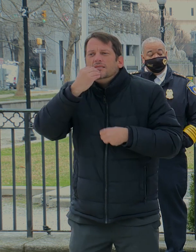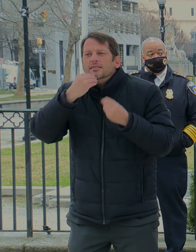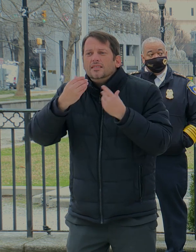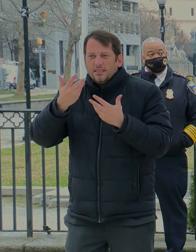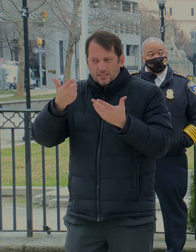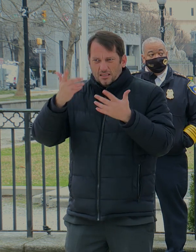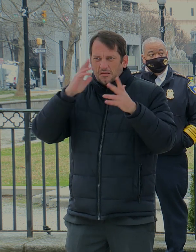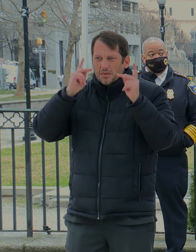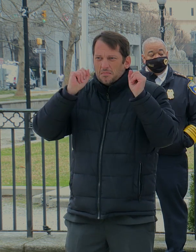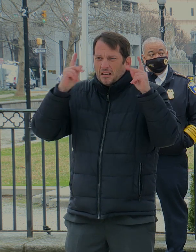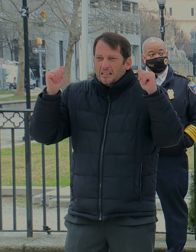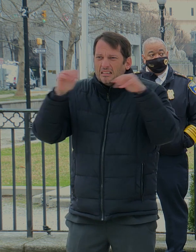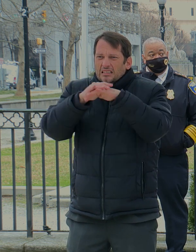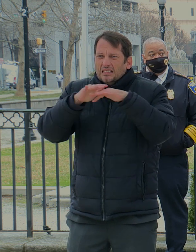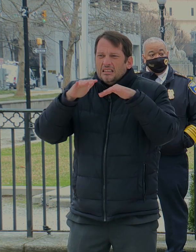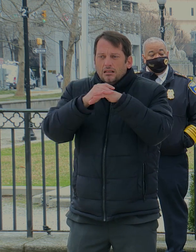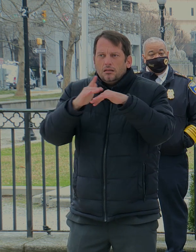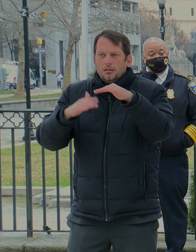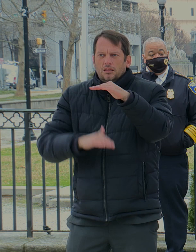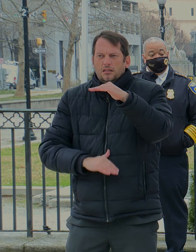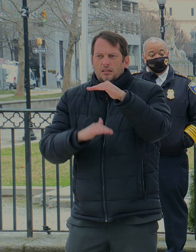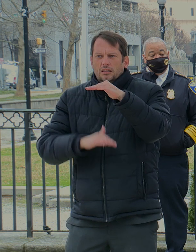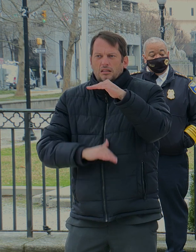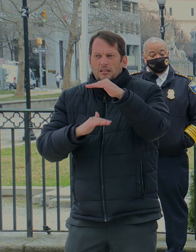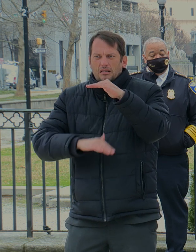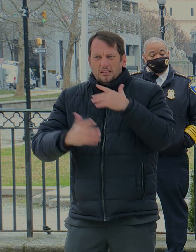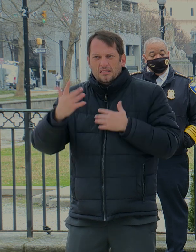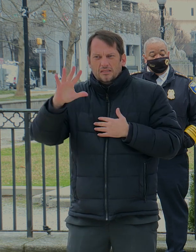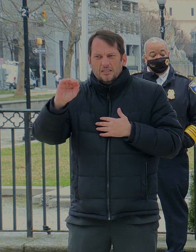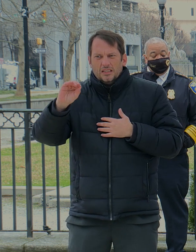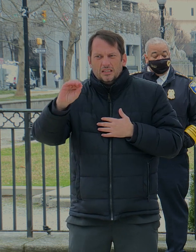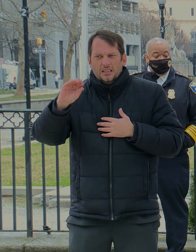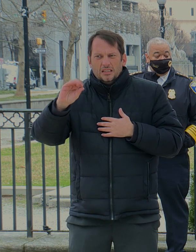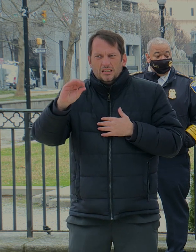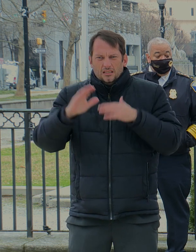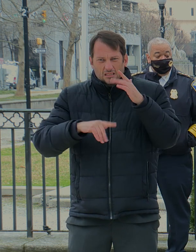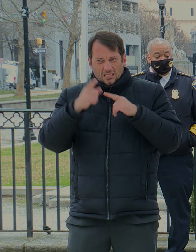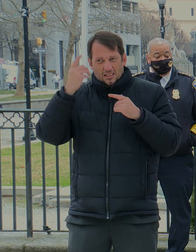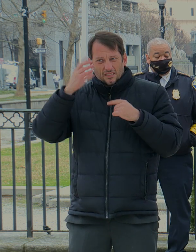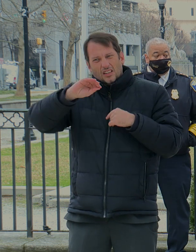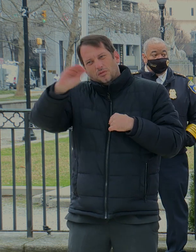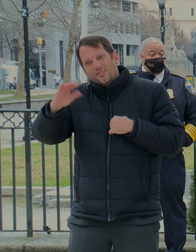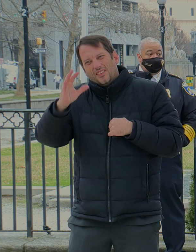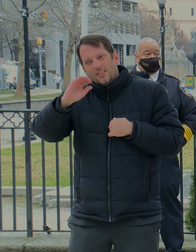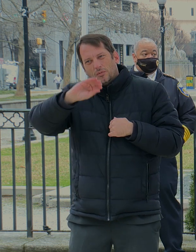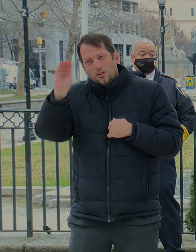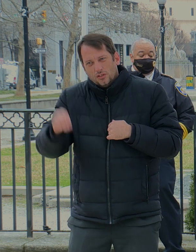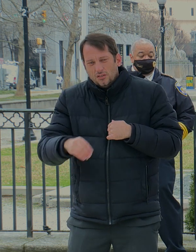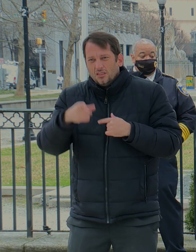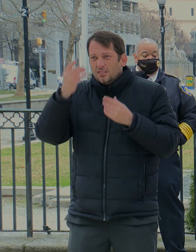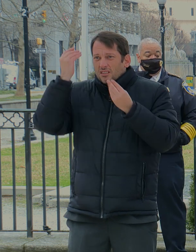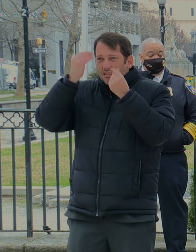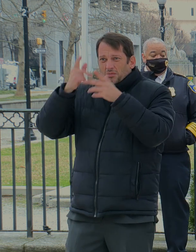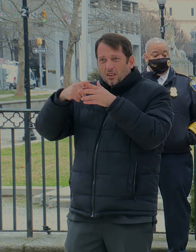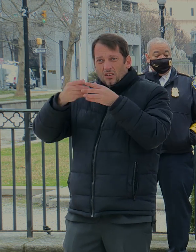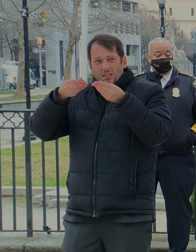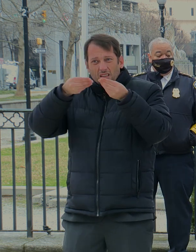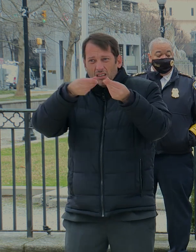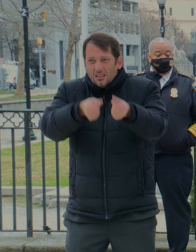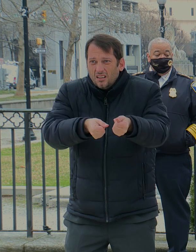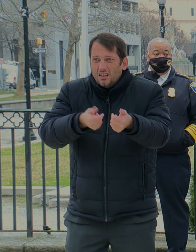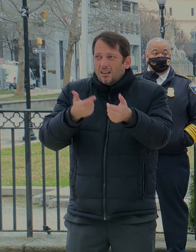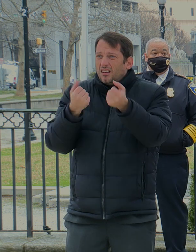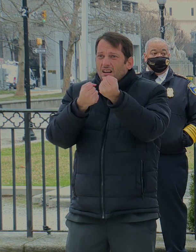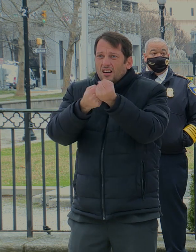of 50%. What are your thoughts about people from Baltimore City leaving the city to go and spend money and dine indoors and outdoors in the